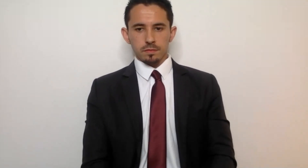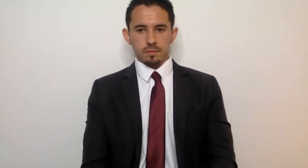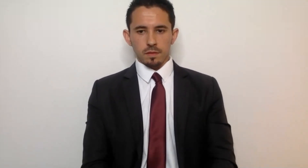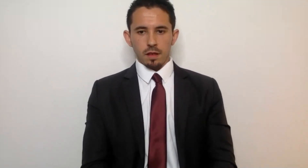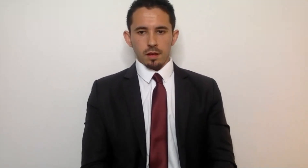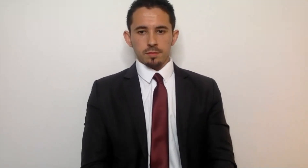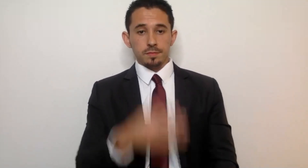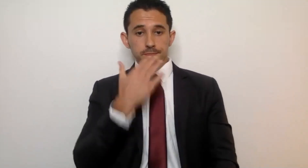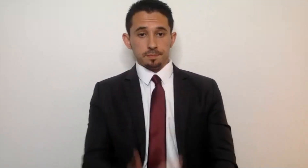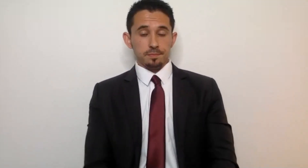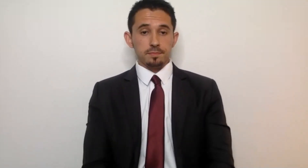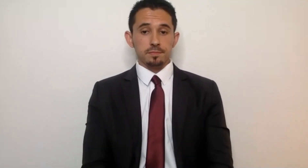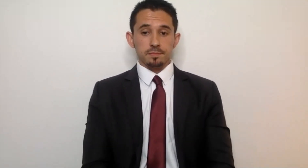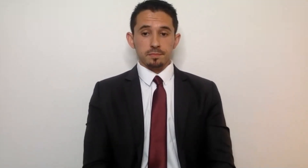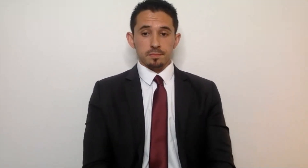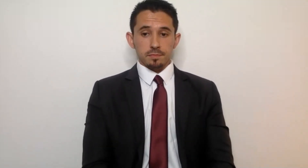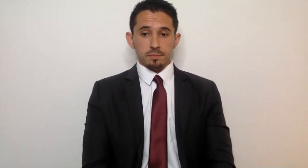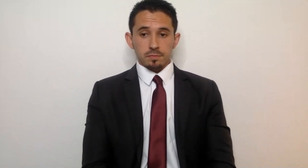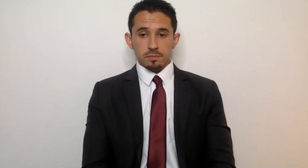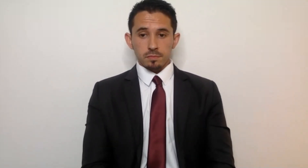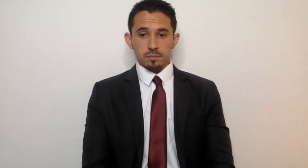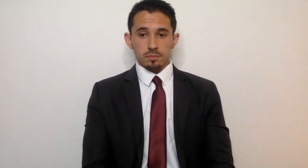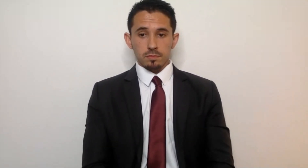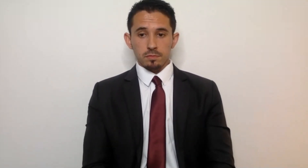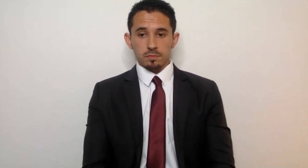primary language. Thank you for the question.